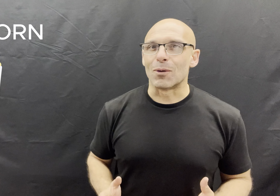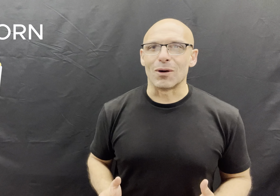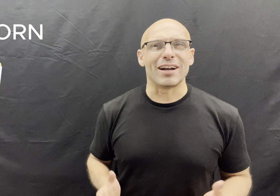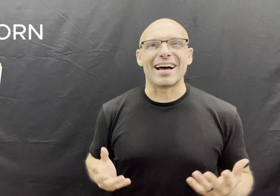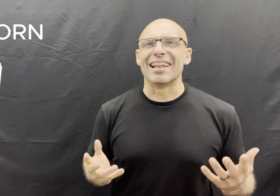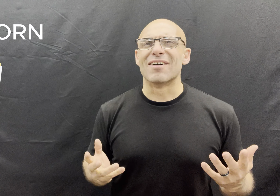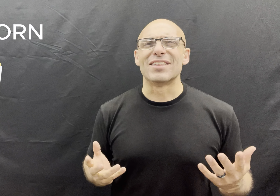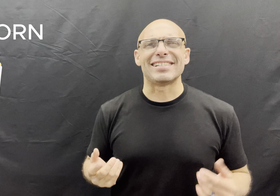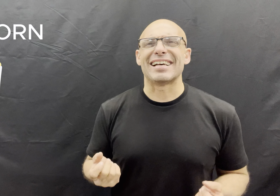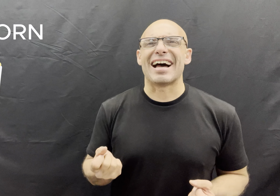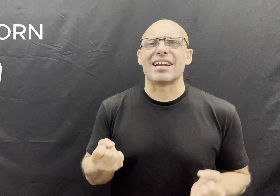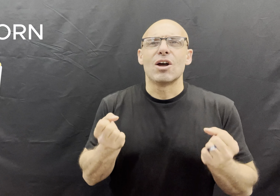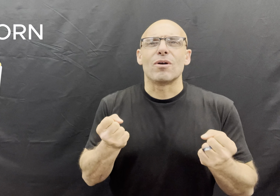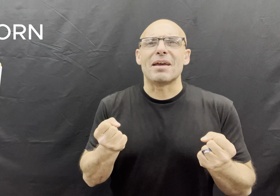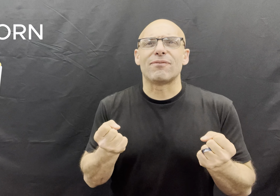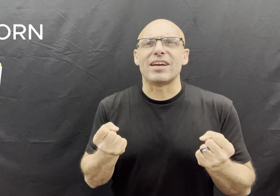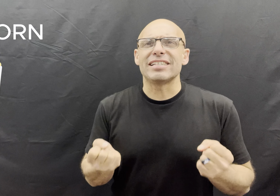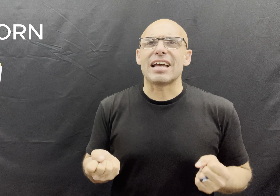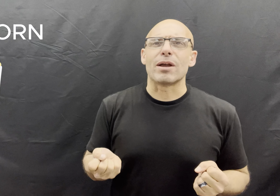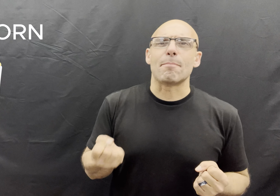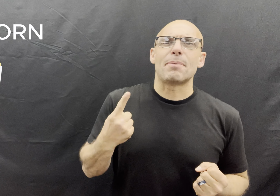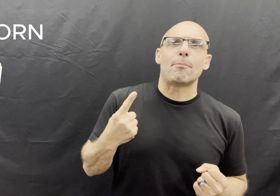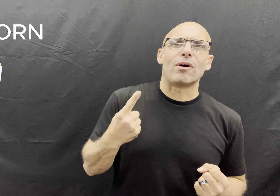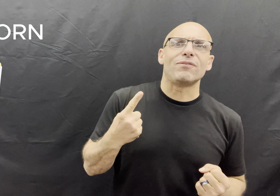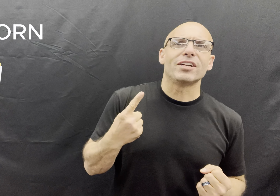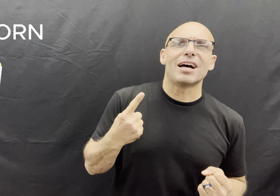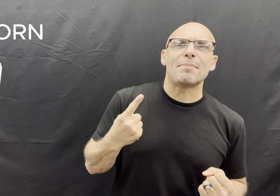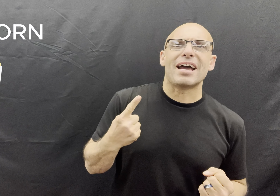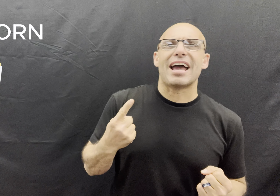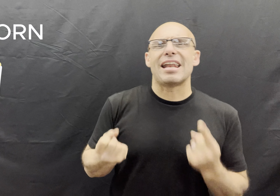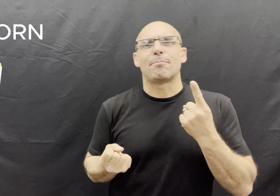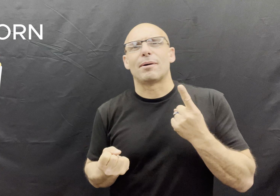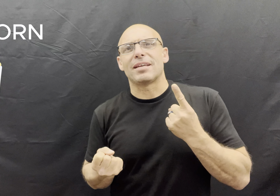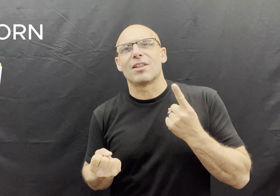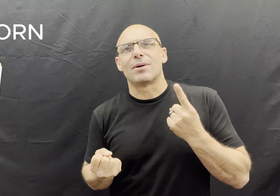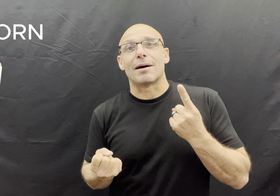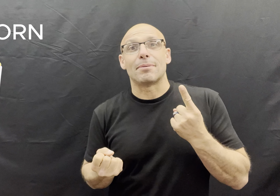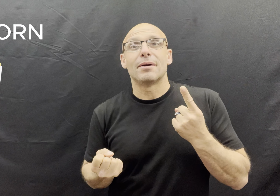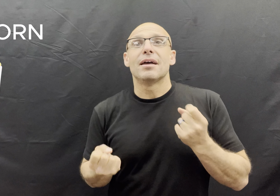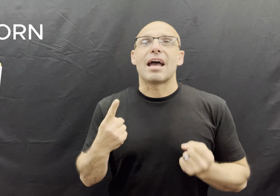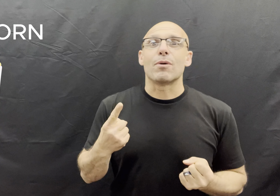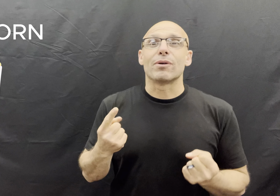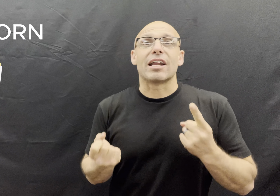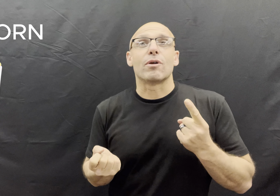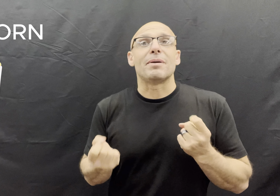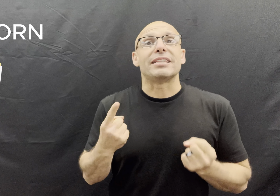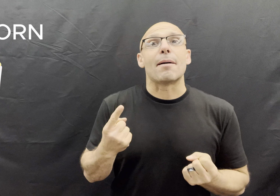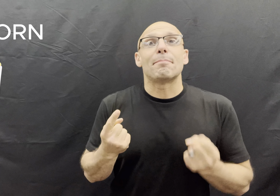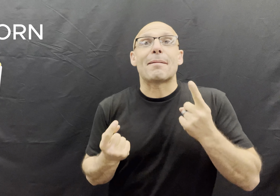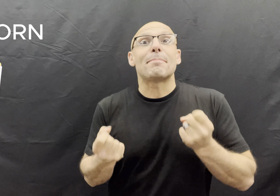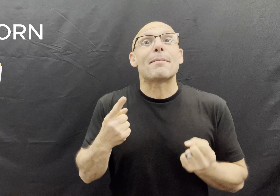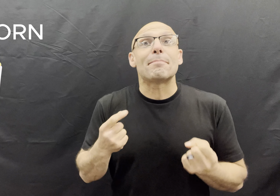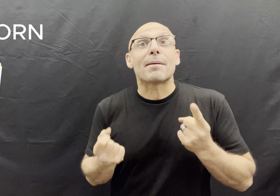Popcorn. I love this sign. We make fists and we pop one finger up and then pop the other one up. And we kind of repeat that. Pop, pop, pop,